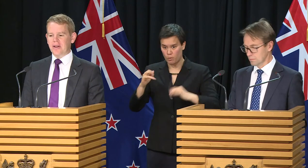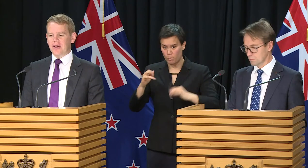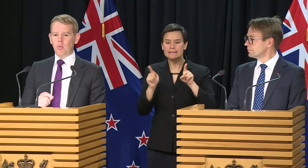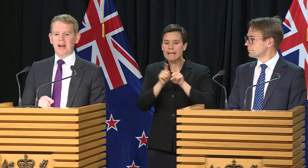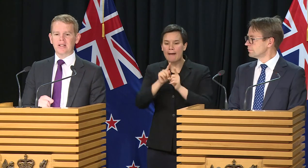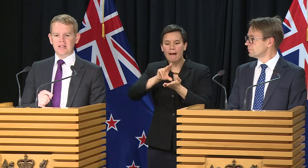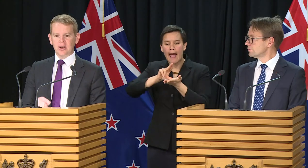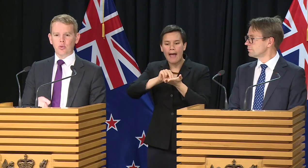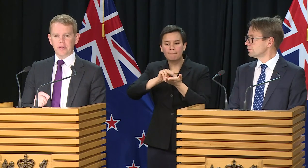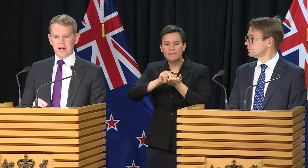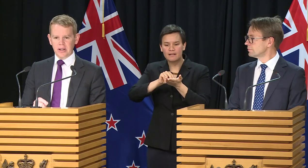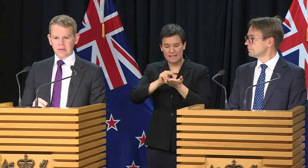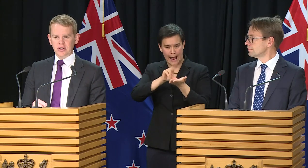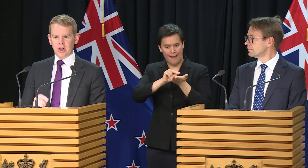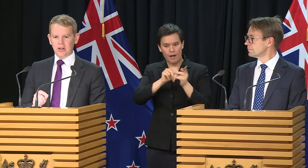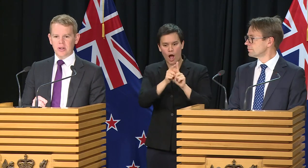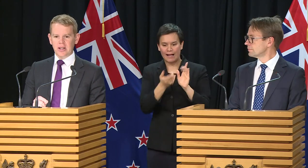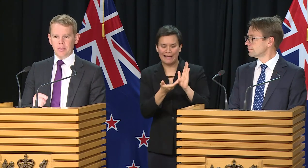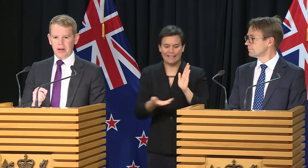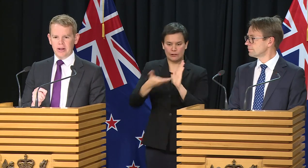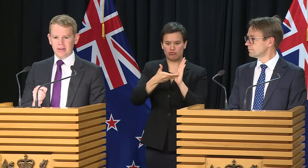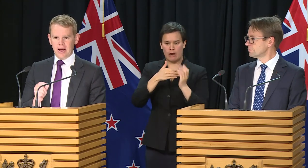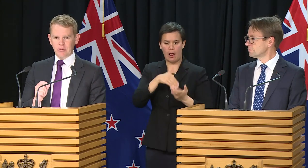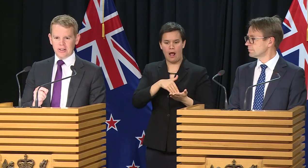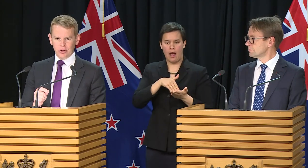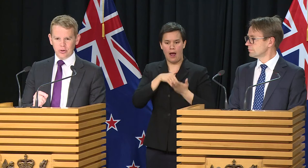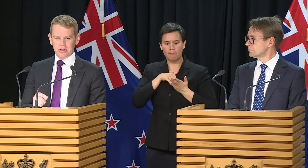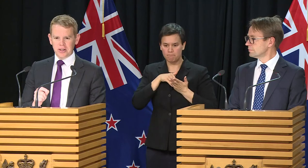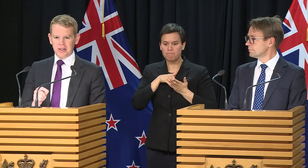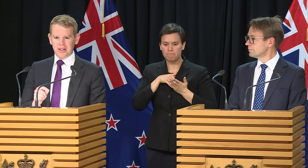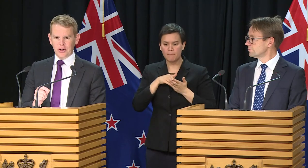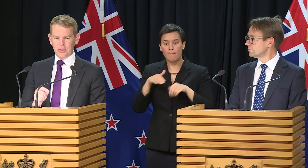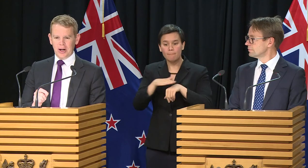think the one single thing that's going to end up being